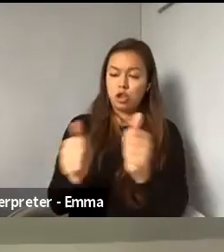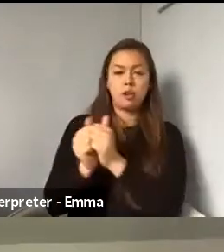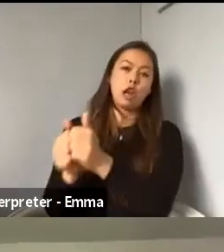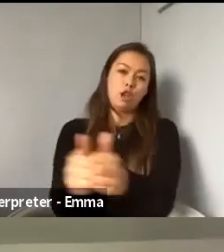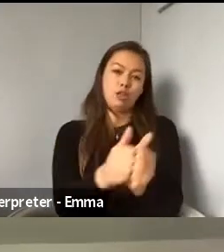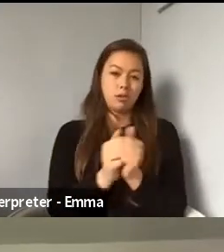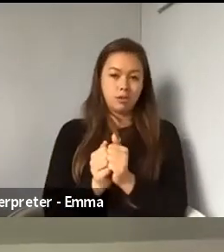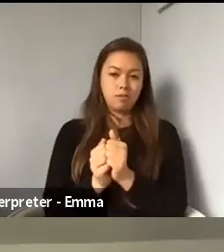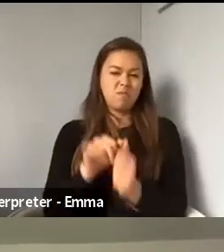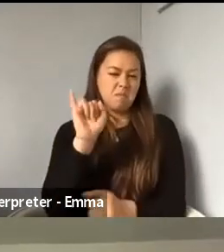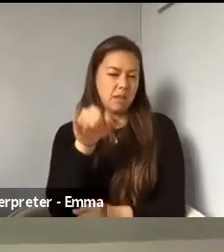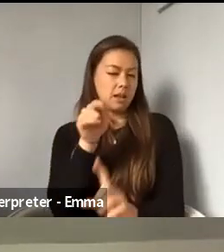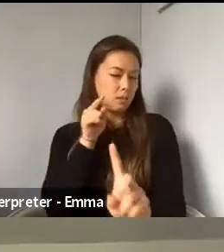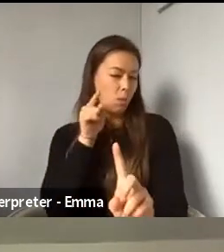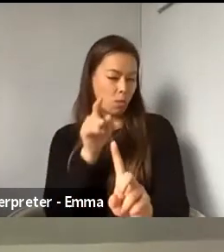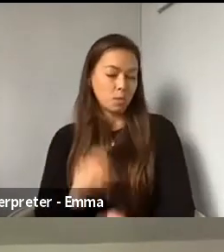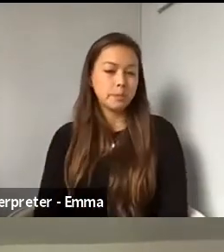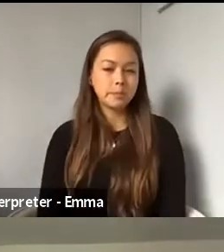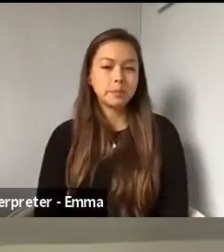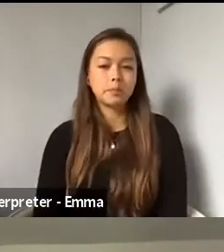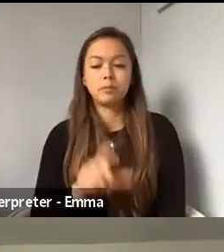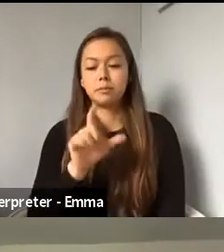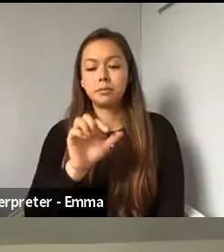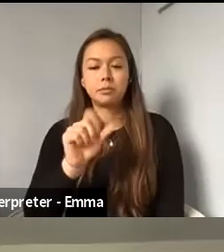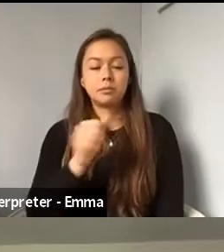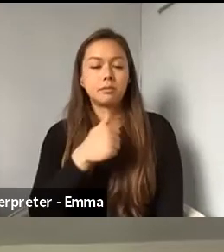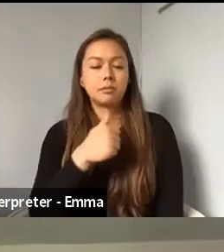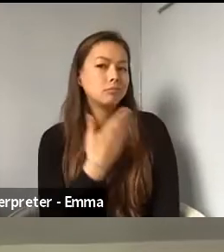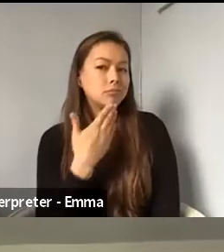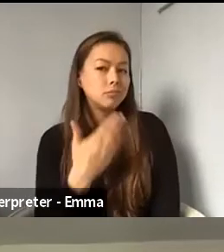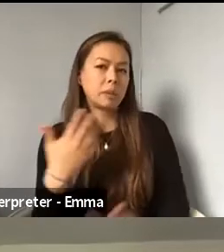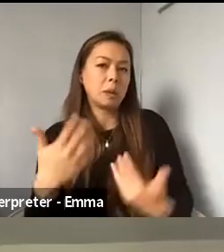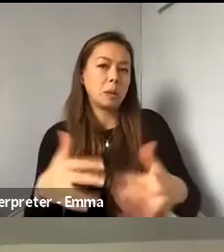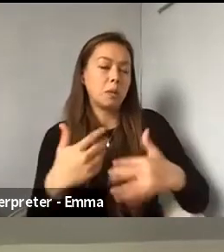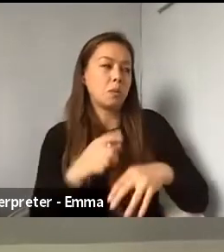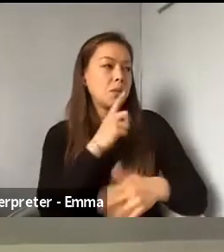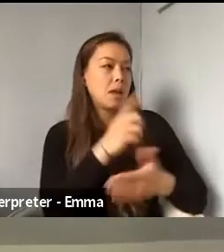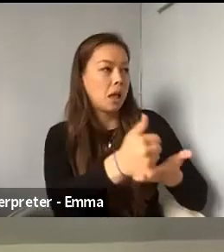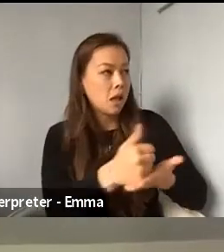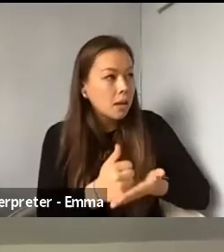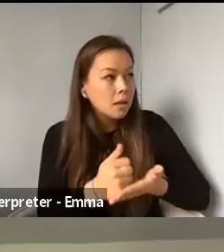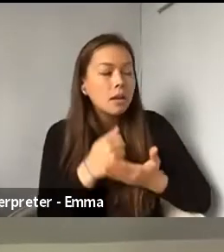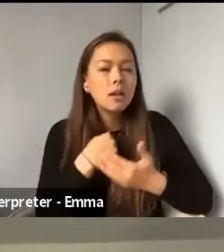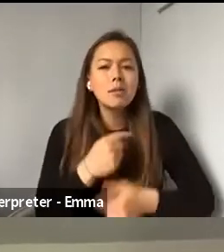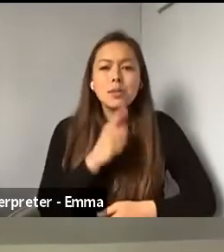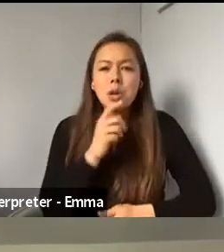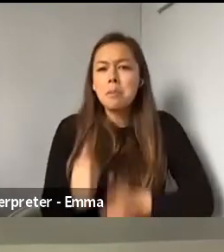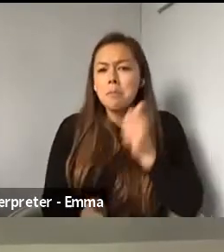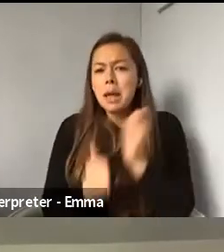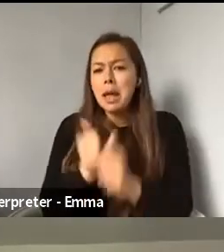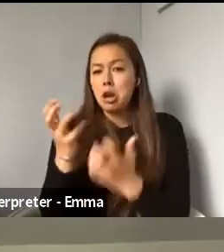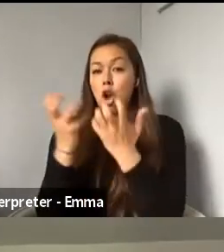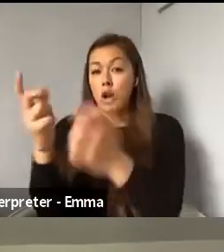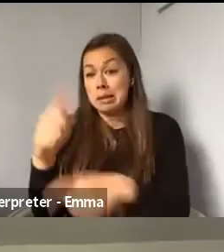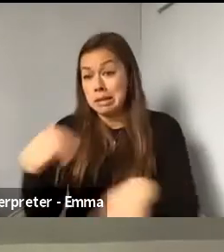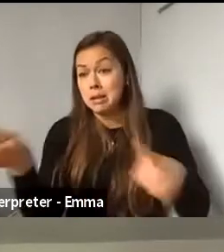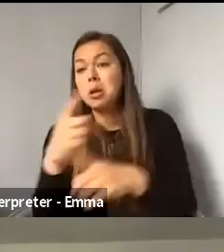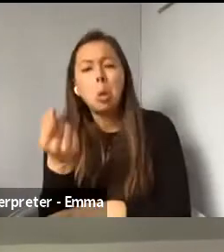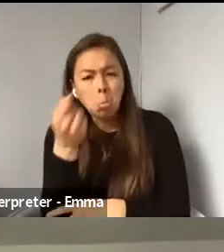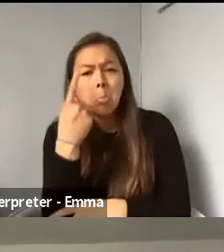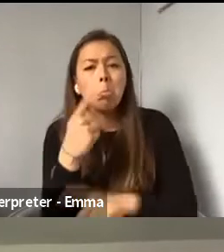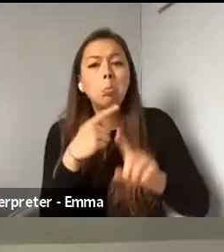Thank you very much. I'm sure that's very helpful. And I know many in the audience did understand that, but for many of us, we're not as